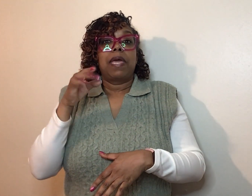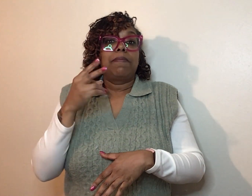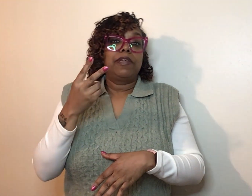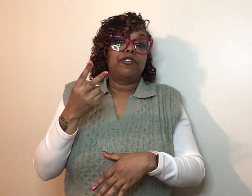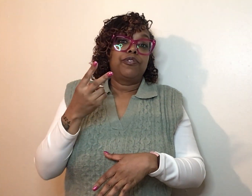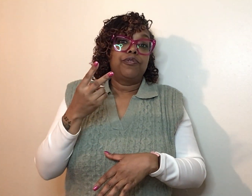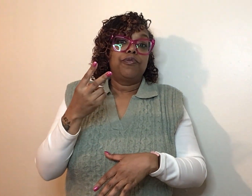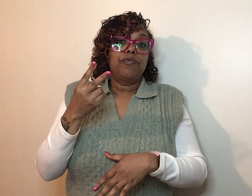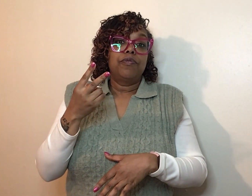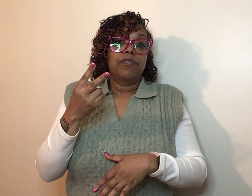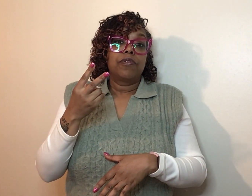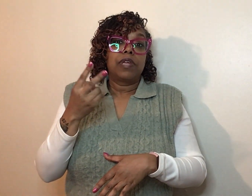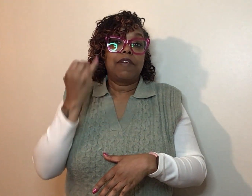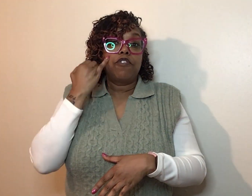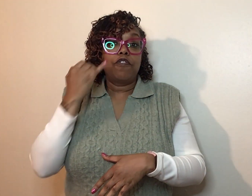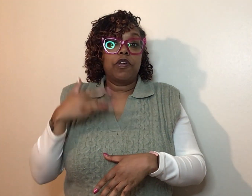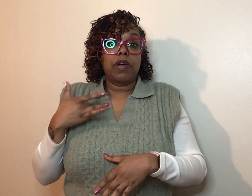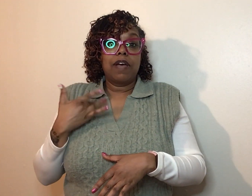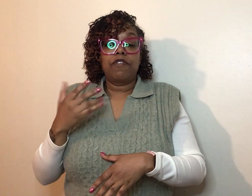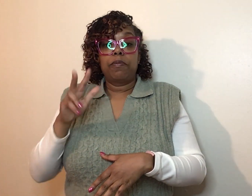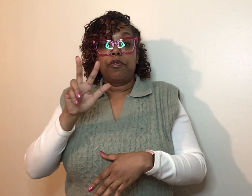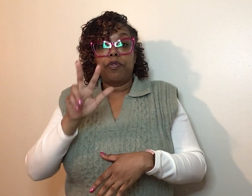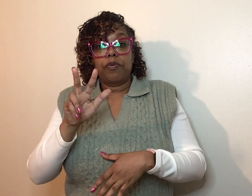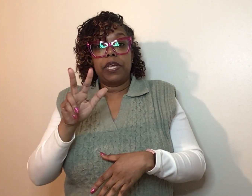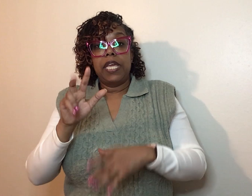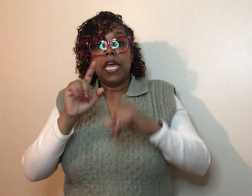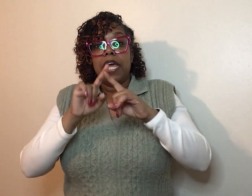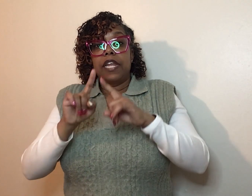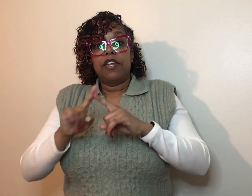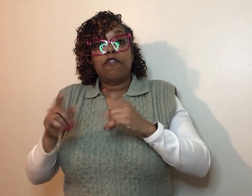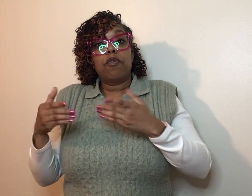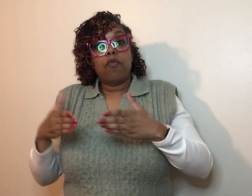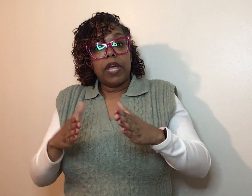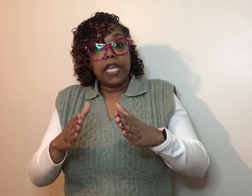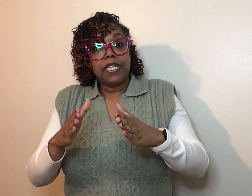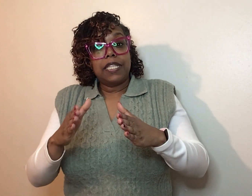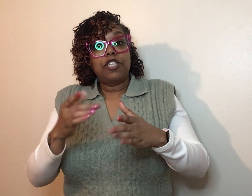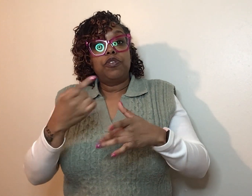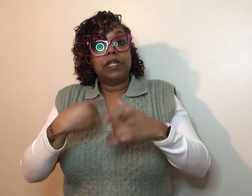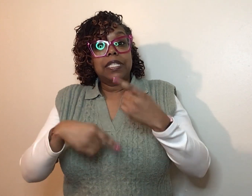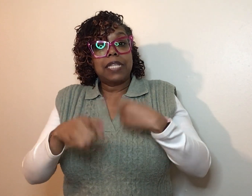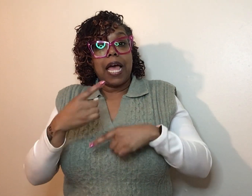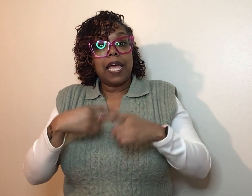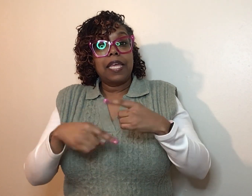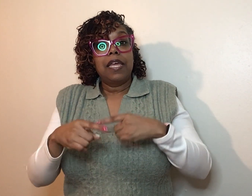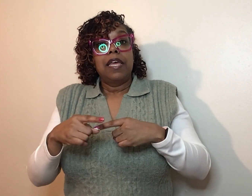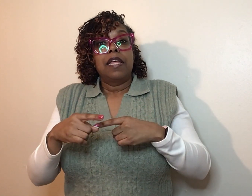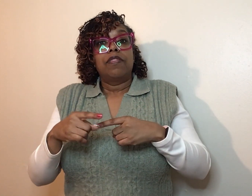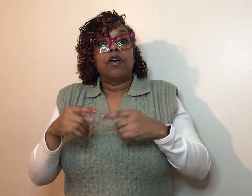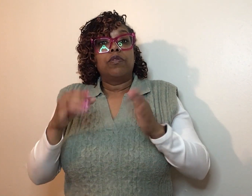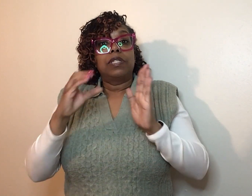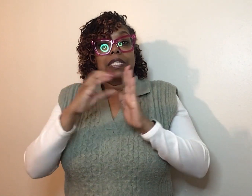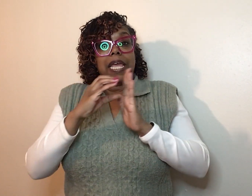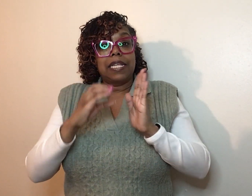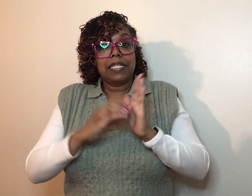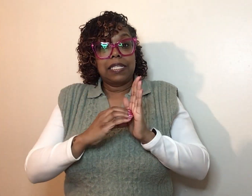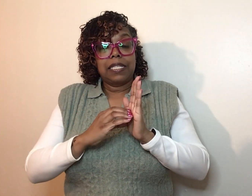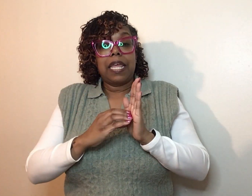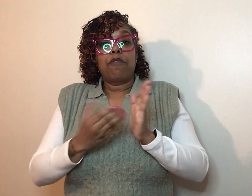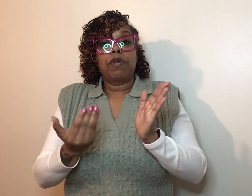maybe two, if you feel comfortable, three different ways that you can sign those stanzas that